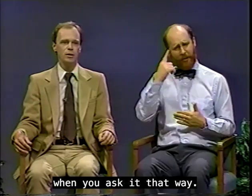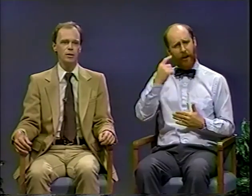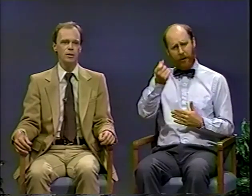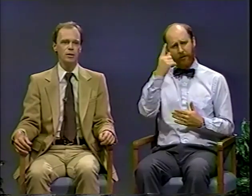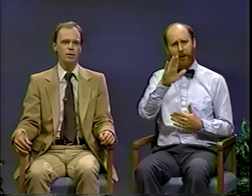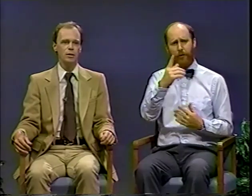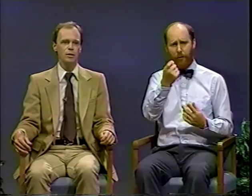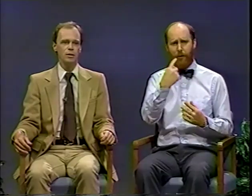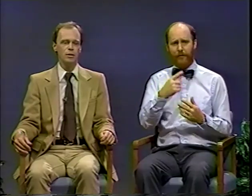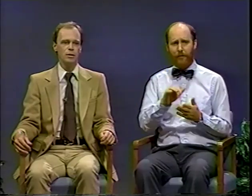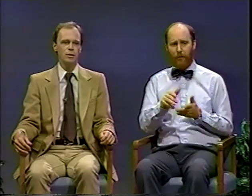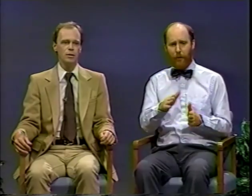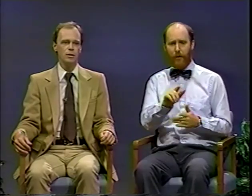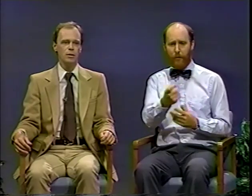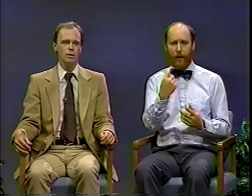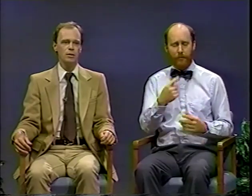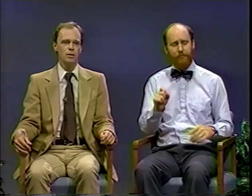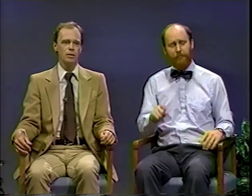way.